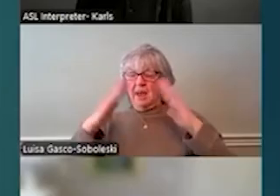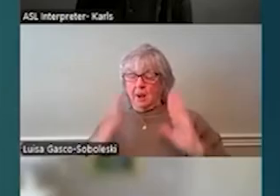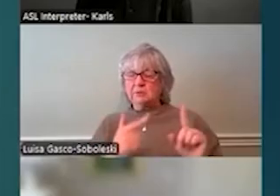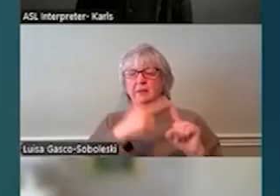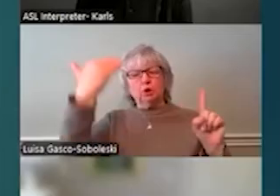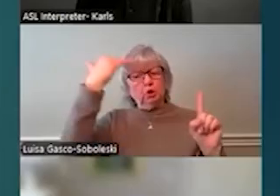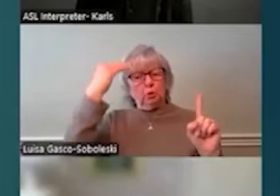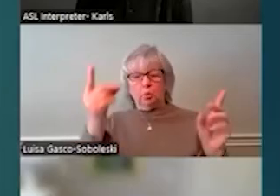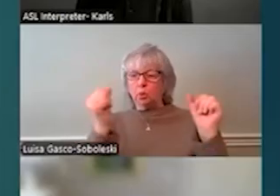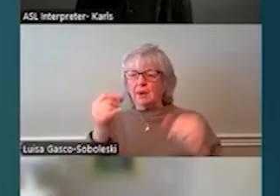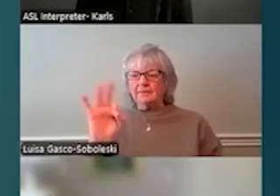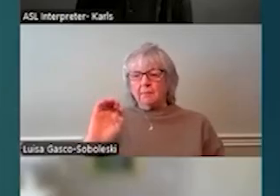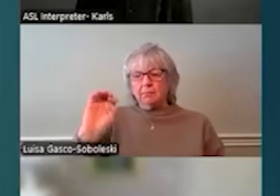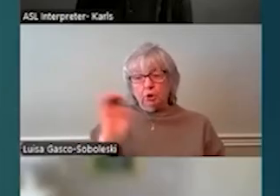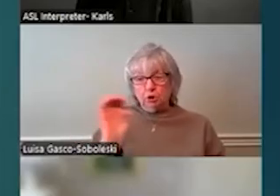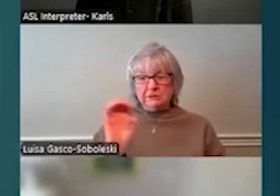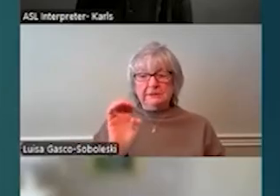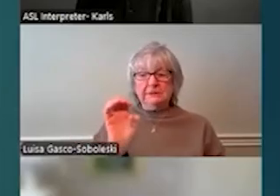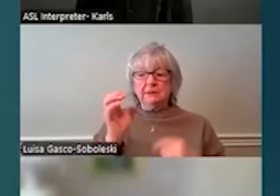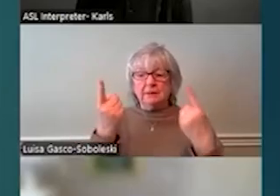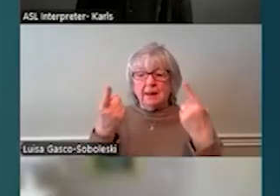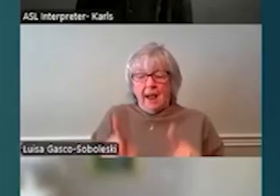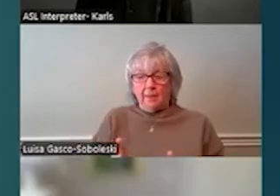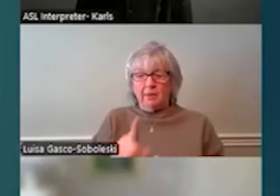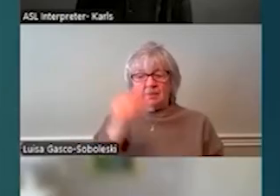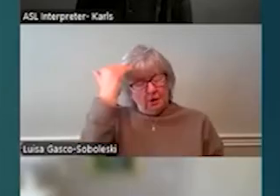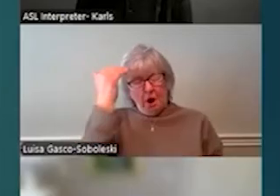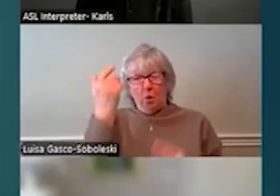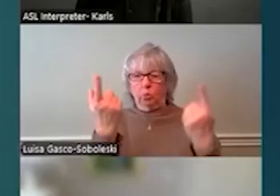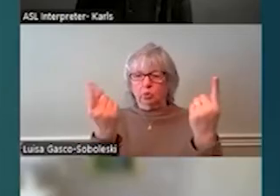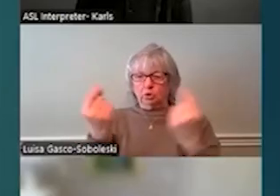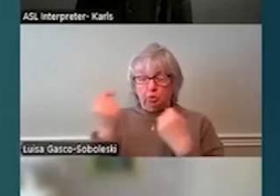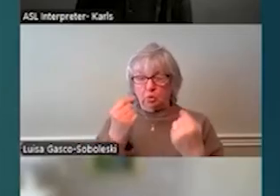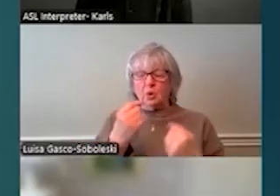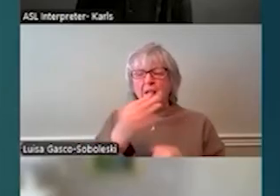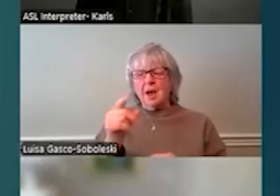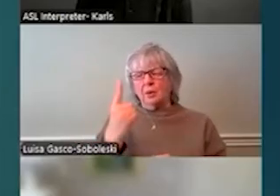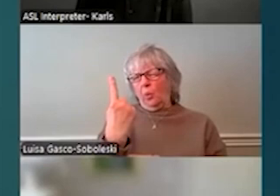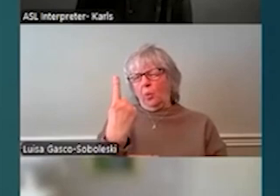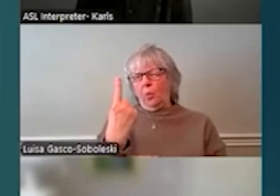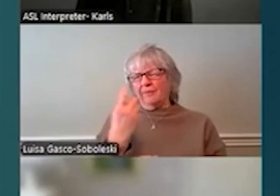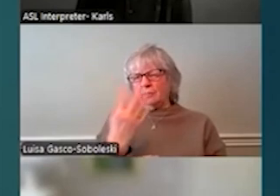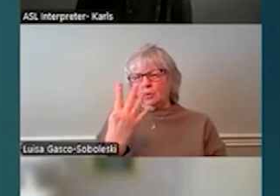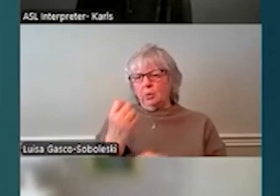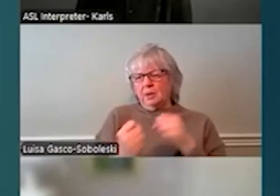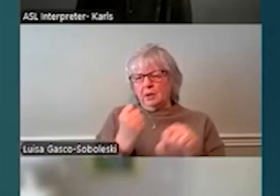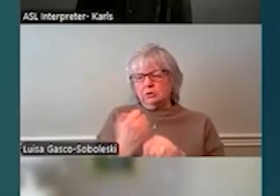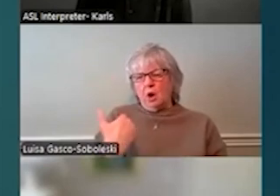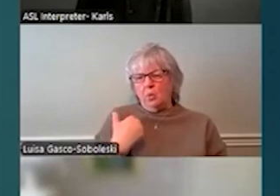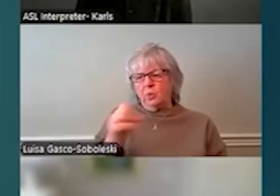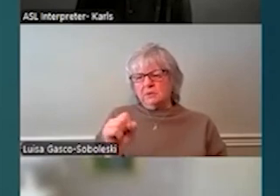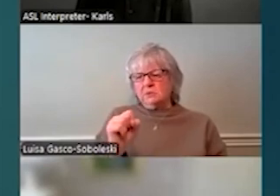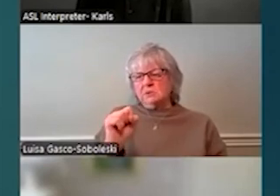that we are a deaf family living here, and that if there's an emergency or something happens, they will know exactly